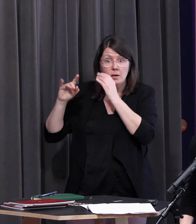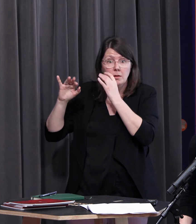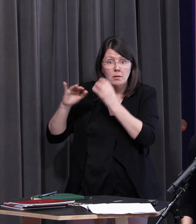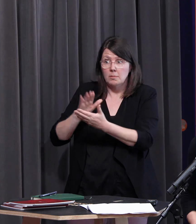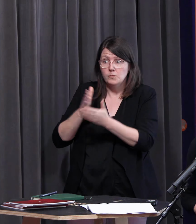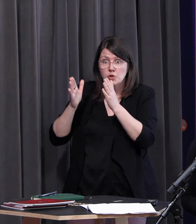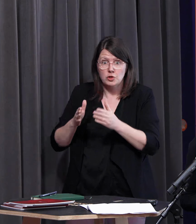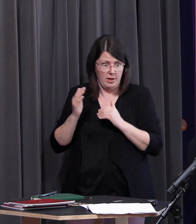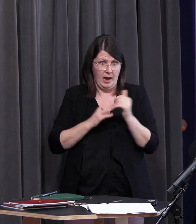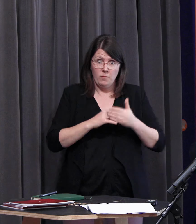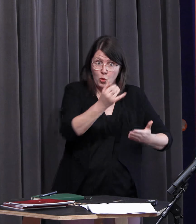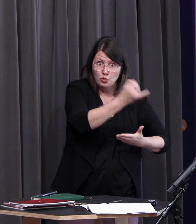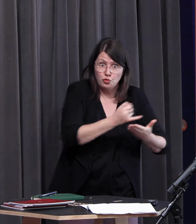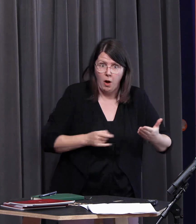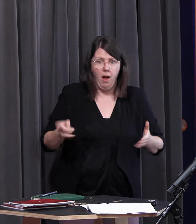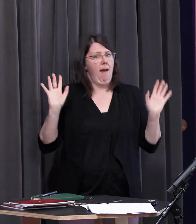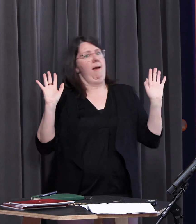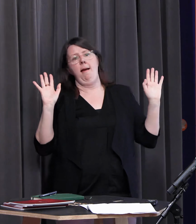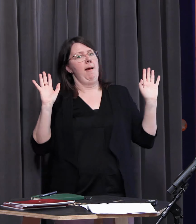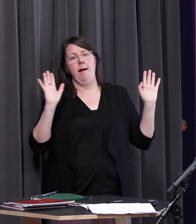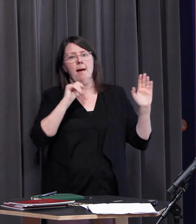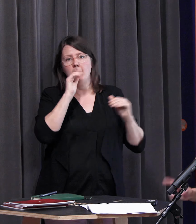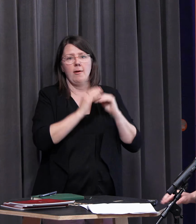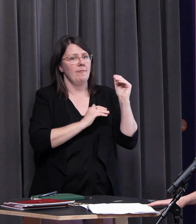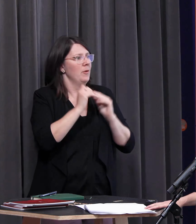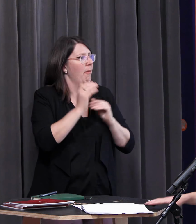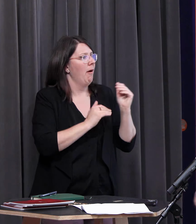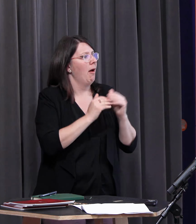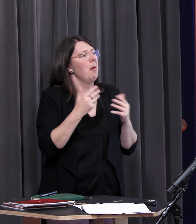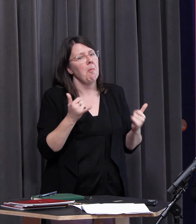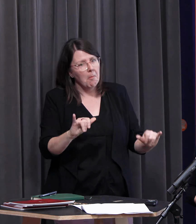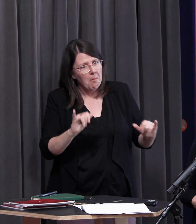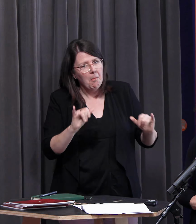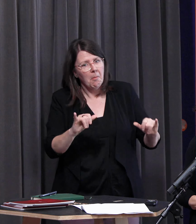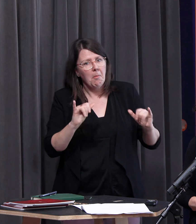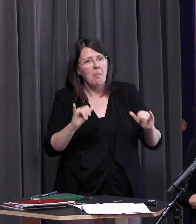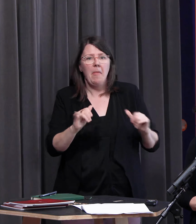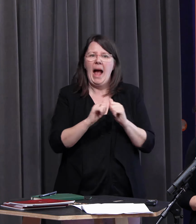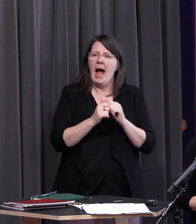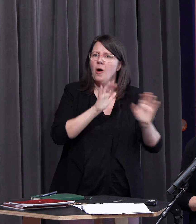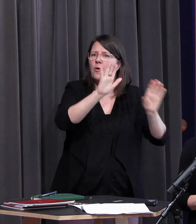express yourself. So we learned that too through that piece. So from this work, which we